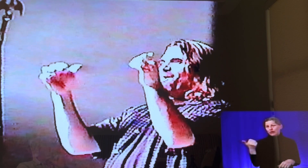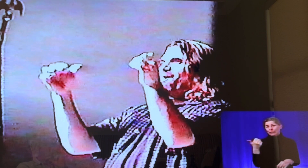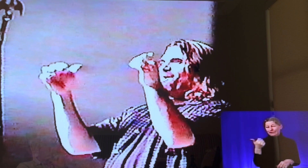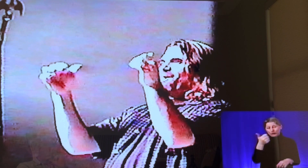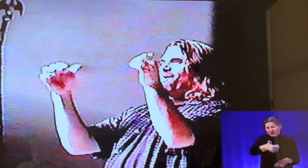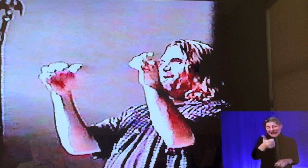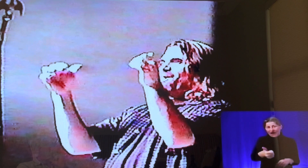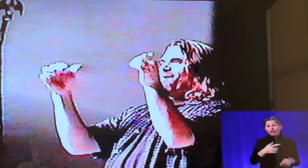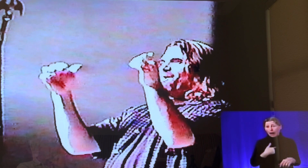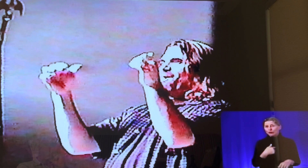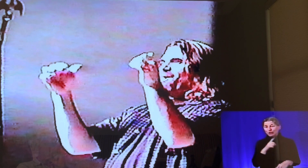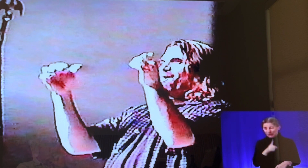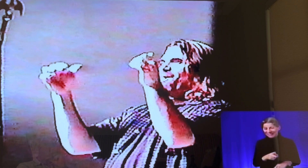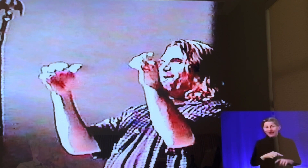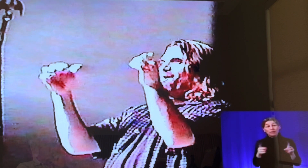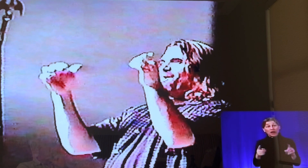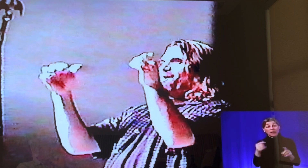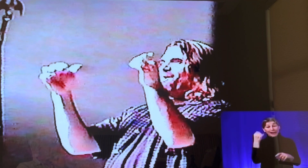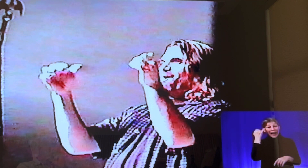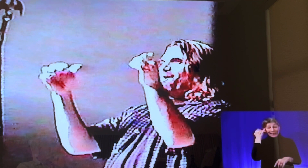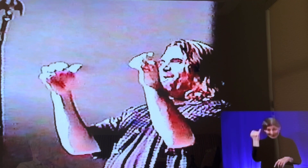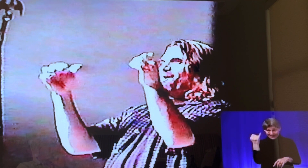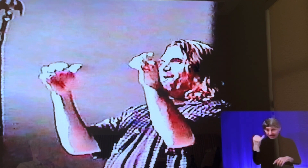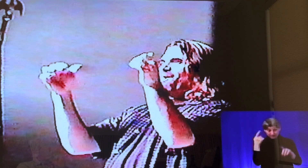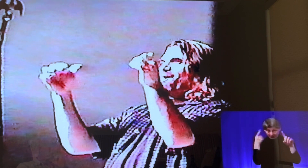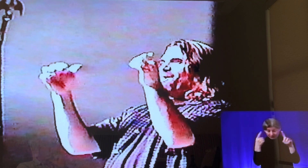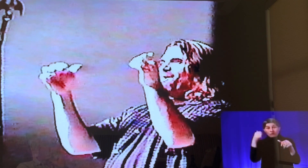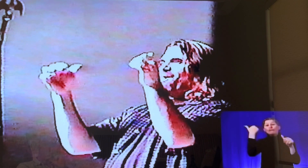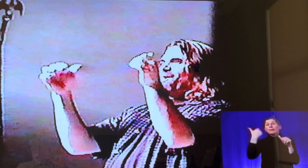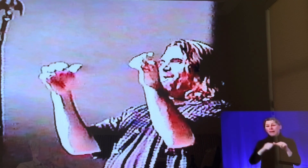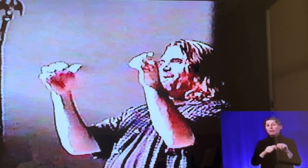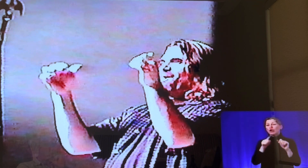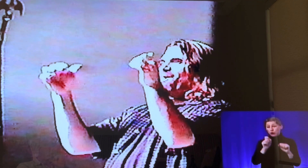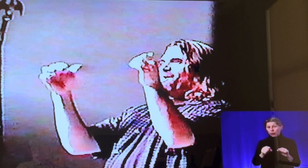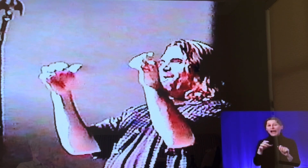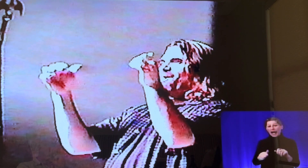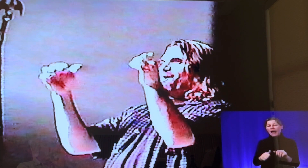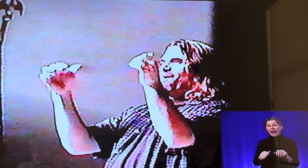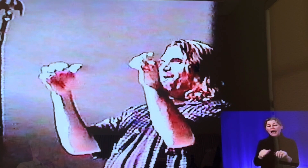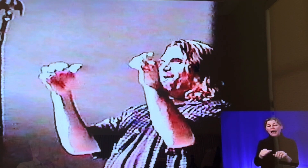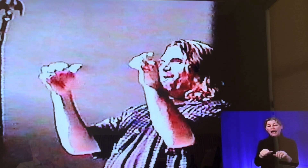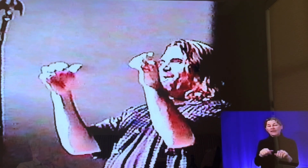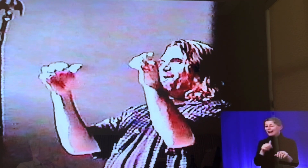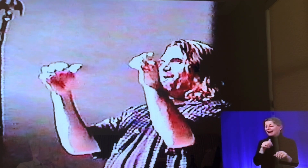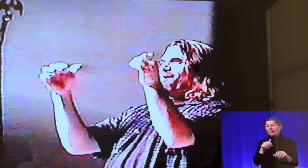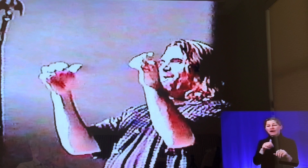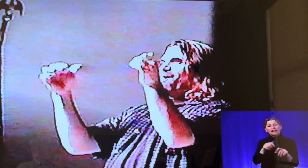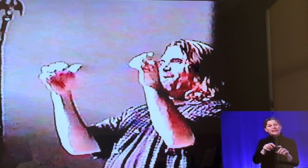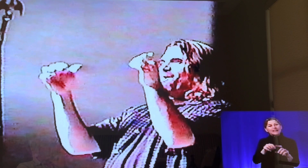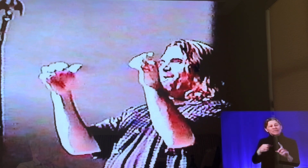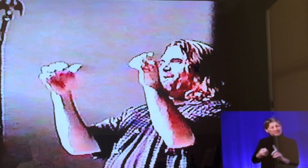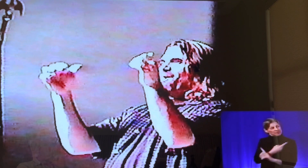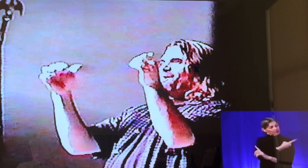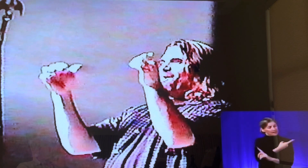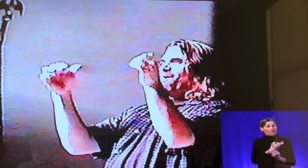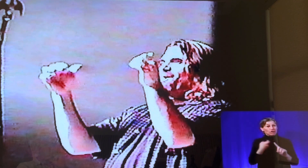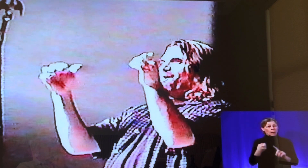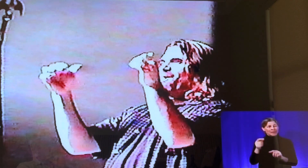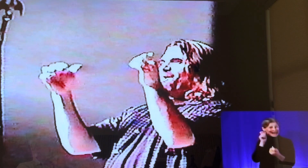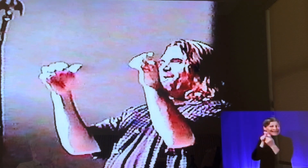idea is to remember that you can get away from exactly what he's signing and use some of